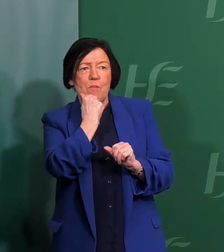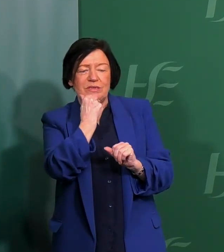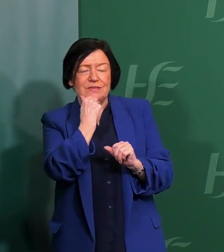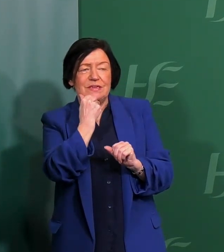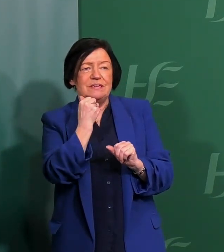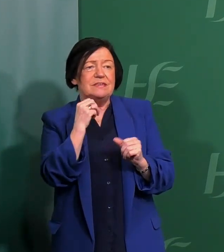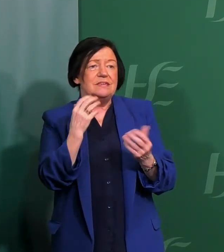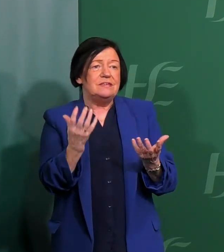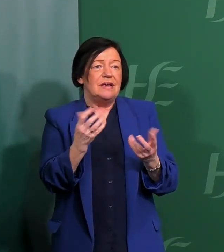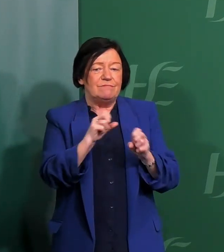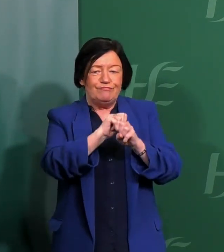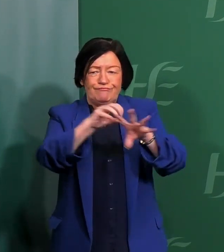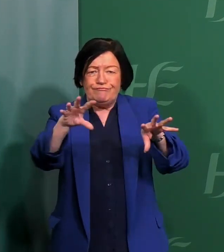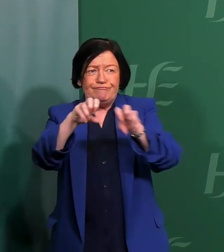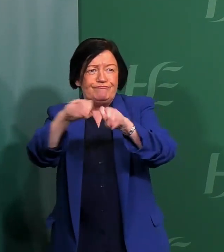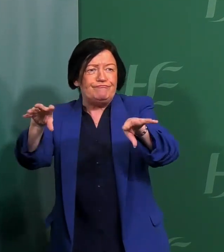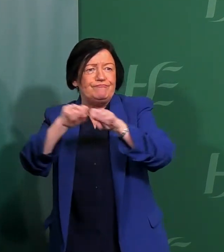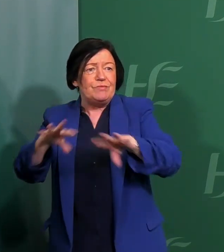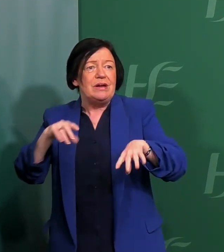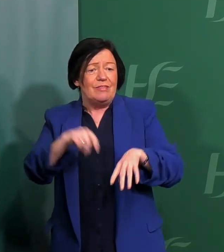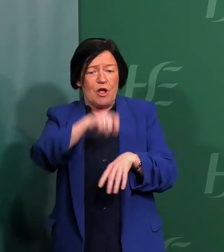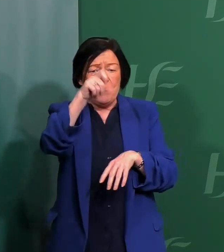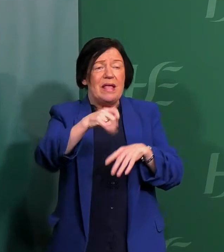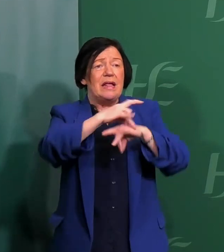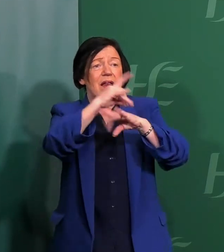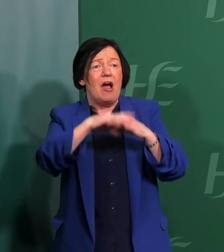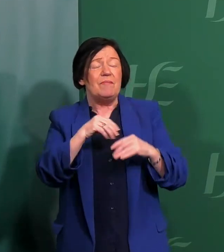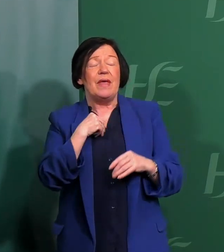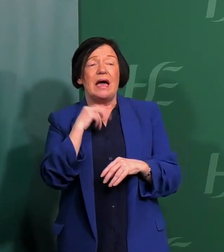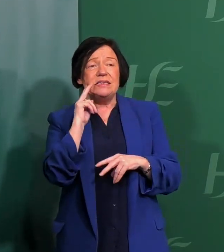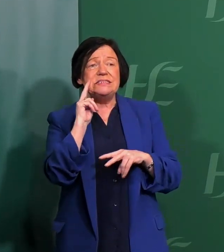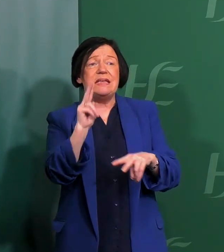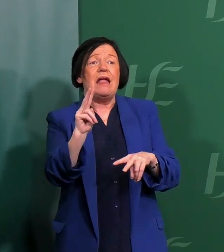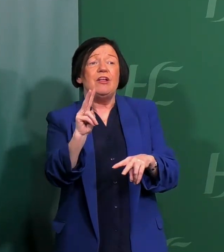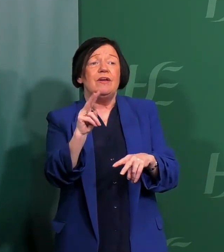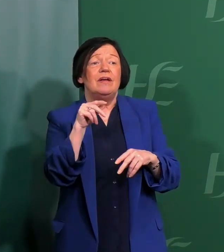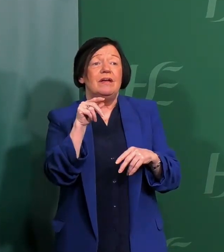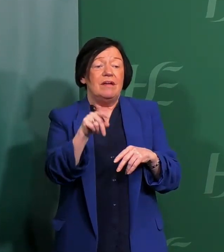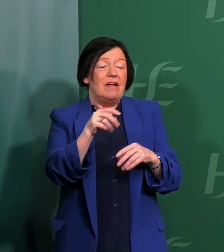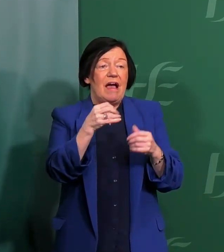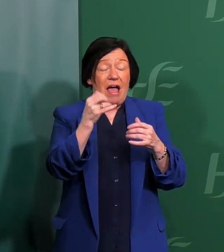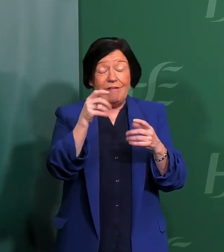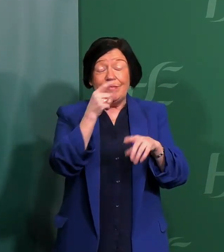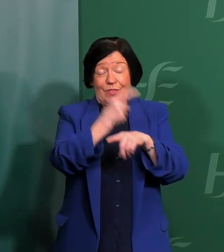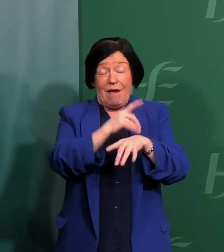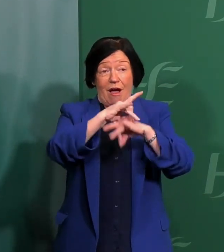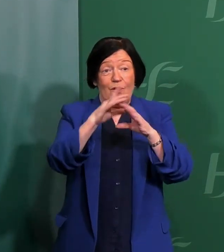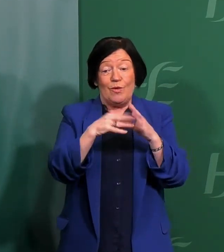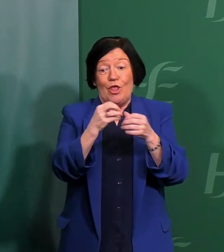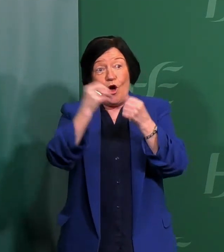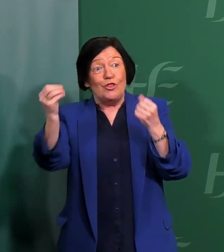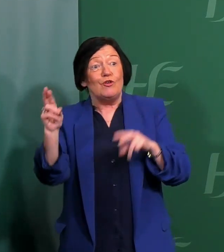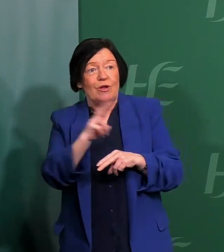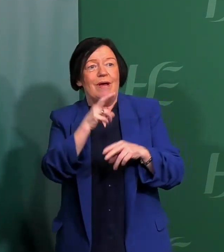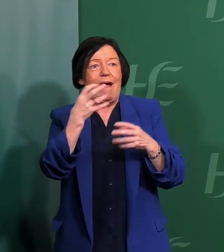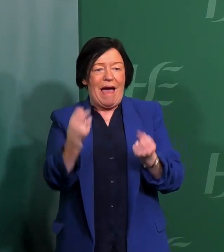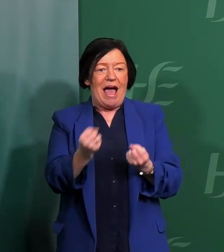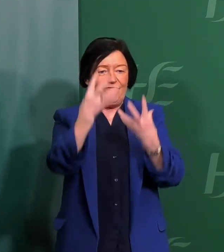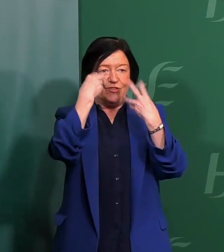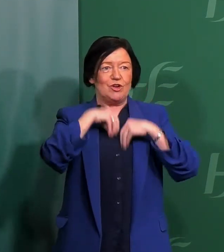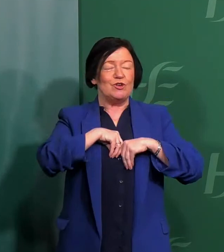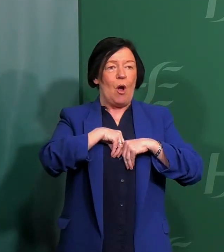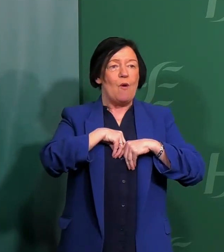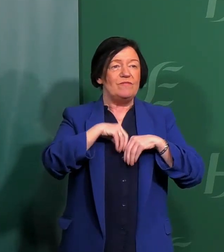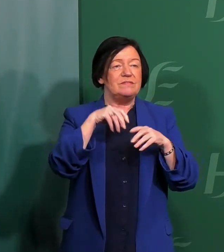and circulation, there are patients in hospital that I see that are in for other reasons who happen to have COVID as